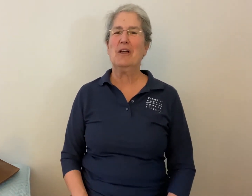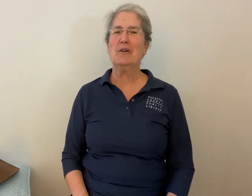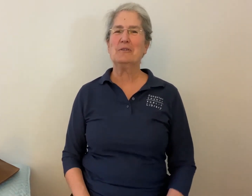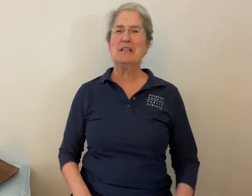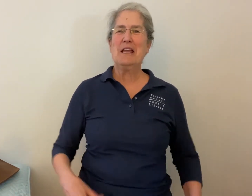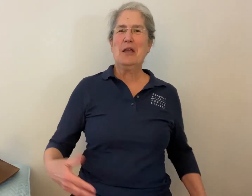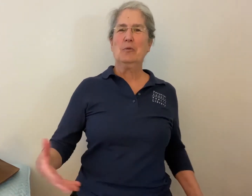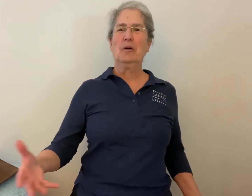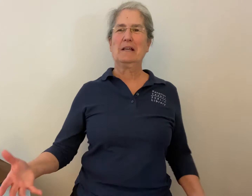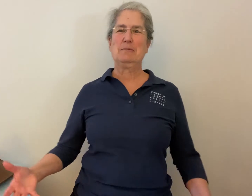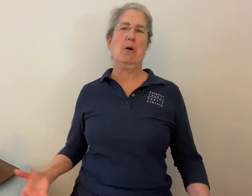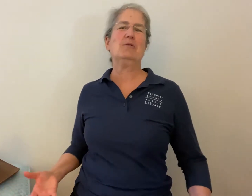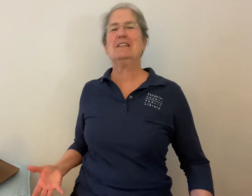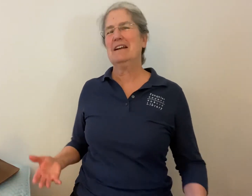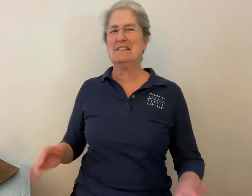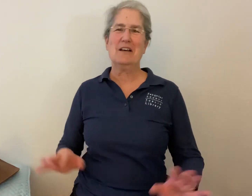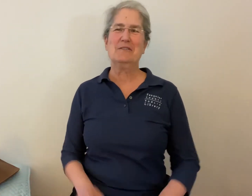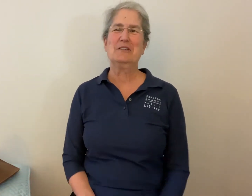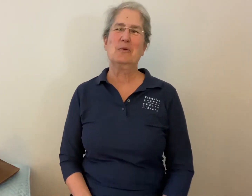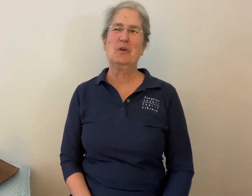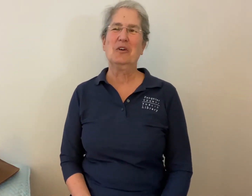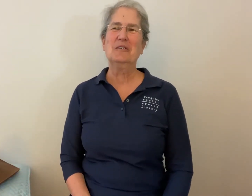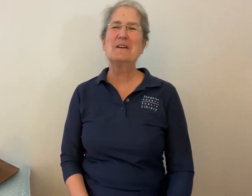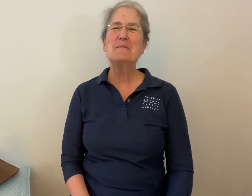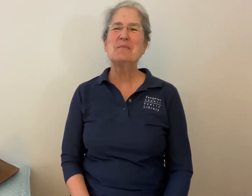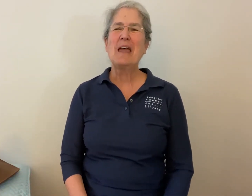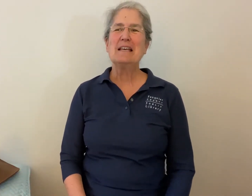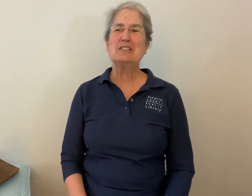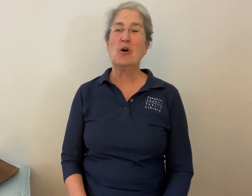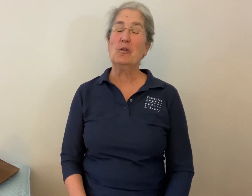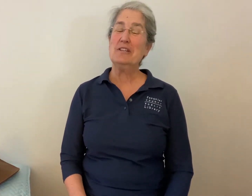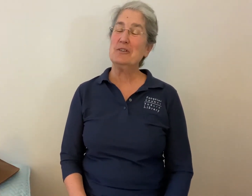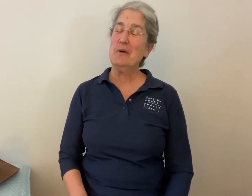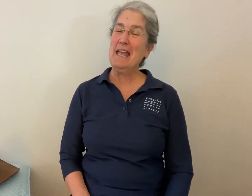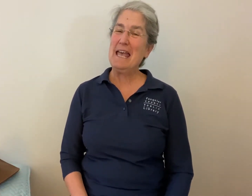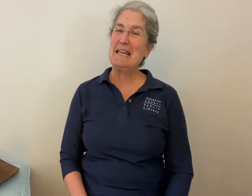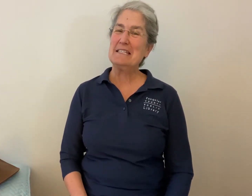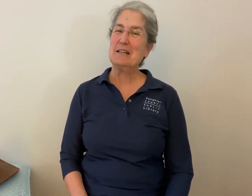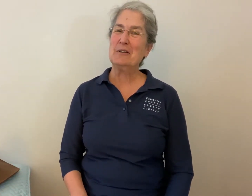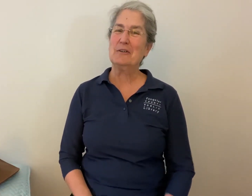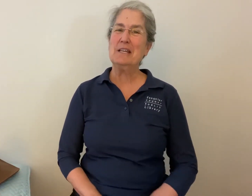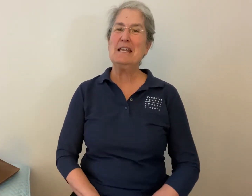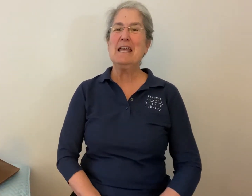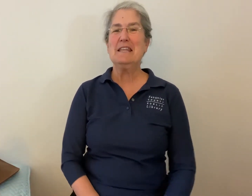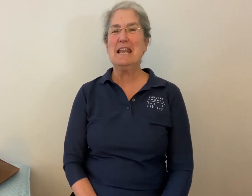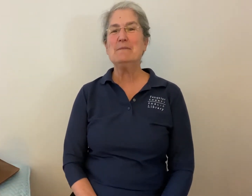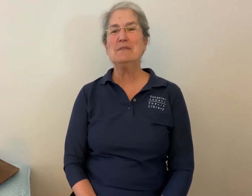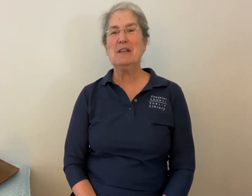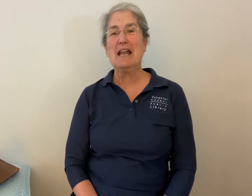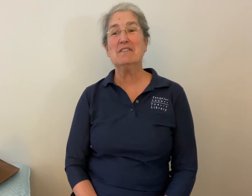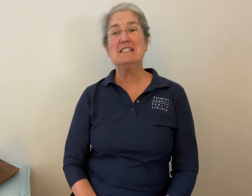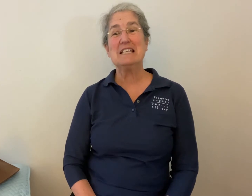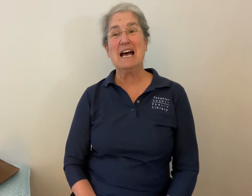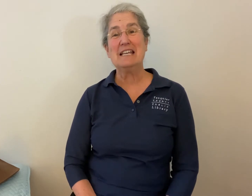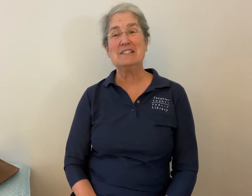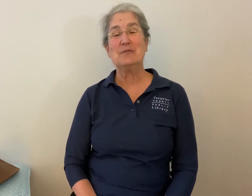clothes and we're exposing ourselves to the world. So let's go ahead and start learning the names of a lot of the signs